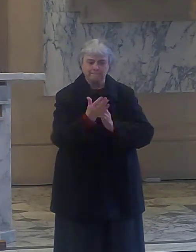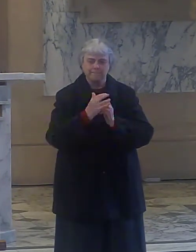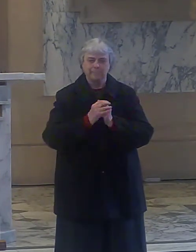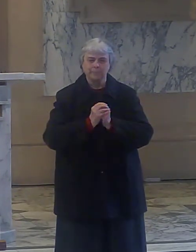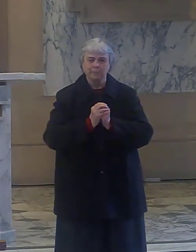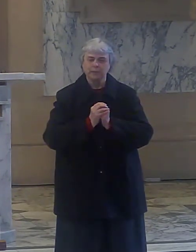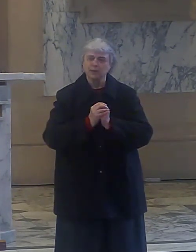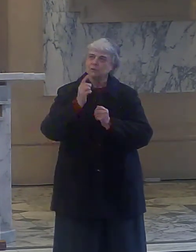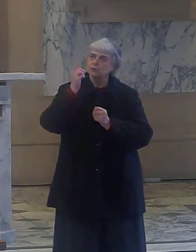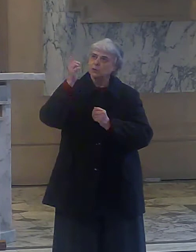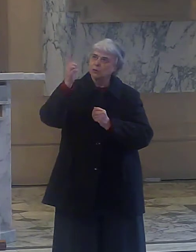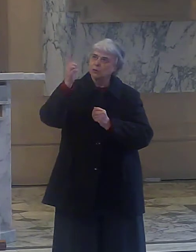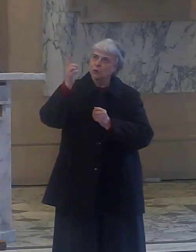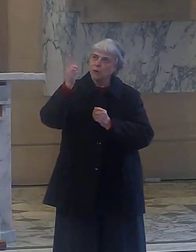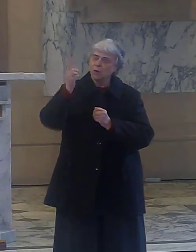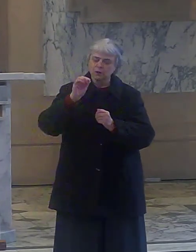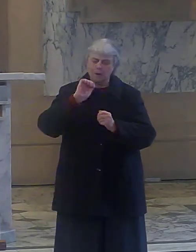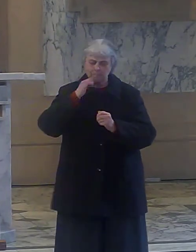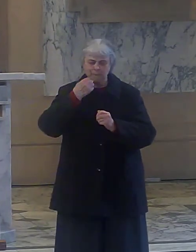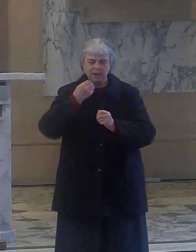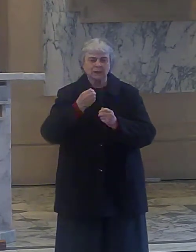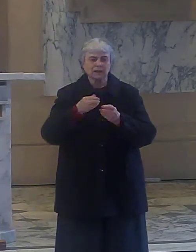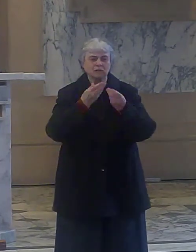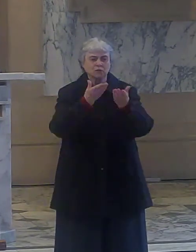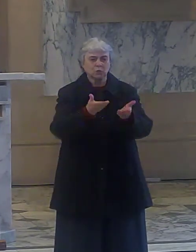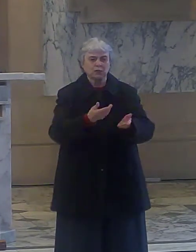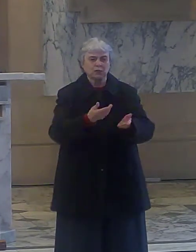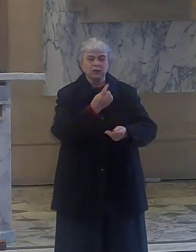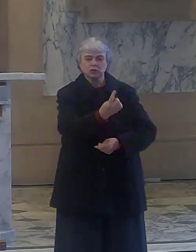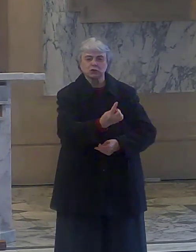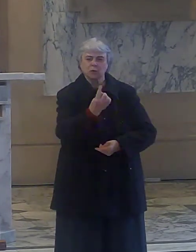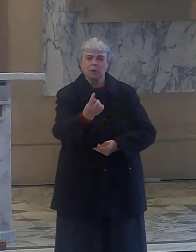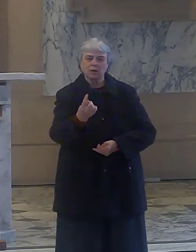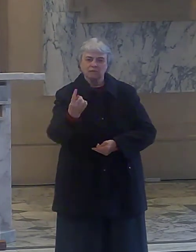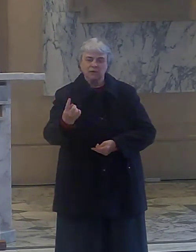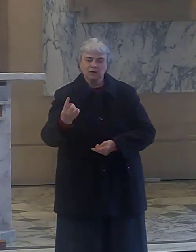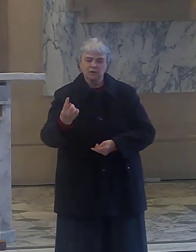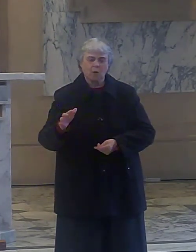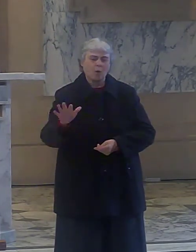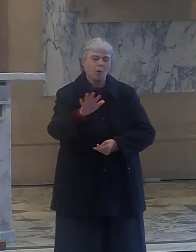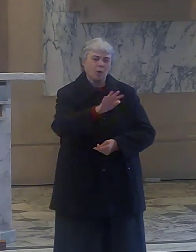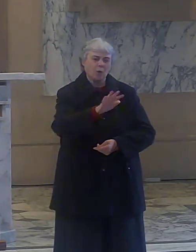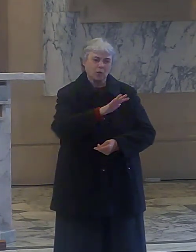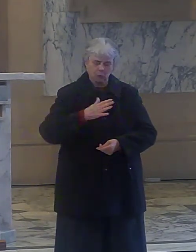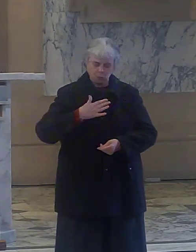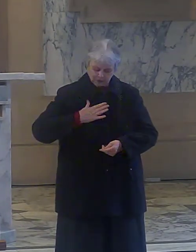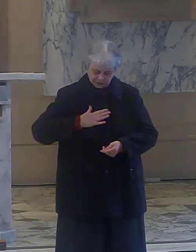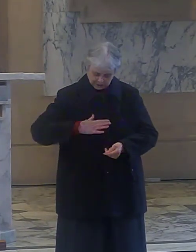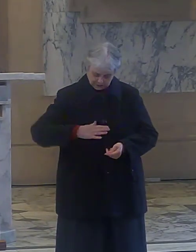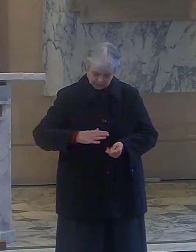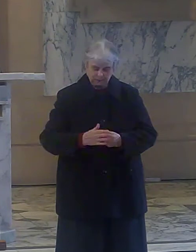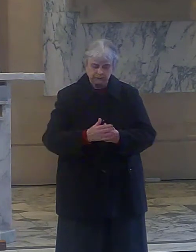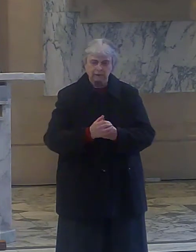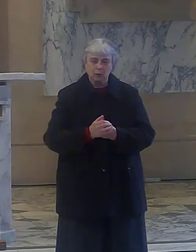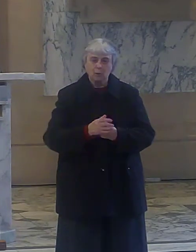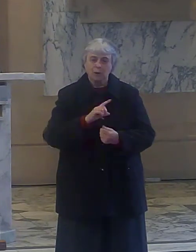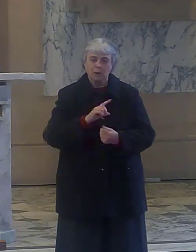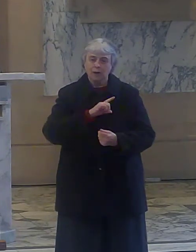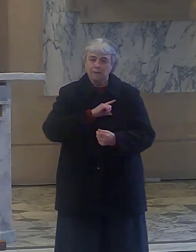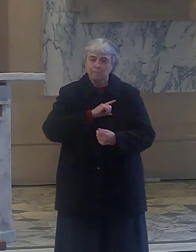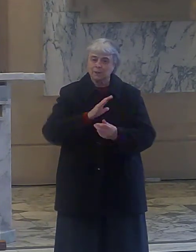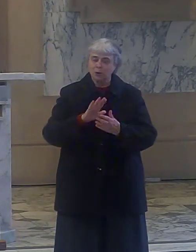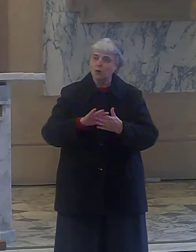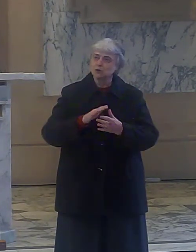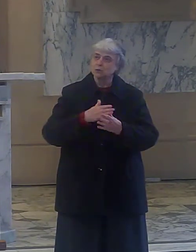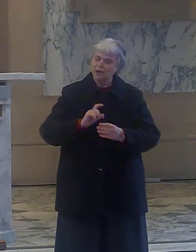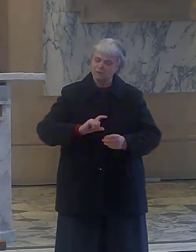that god may give to each one of us all that we need because we have the confidence to ask